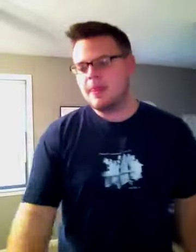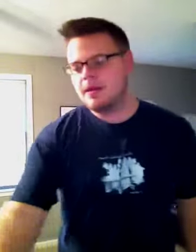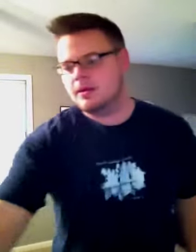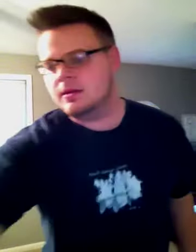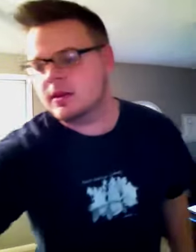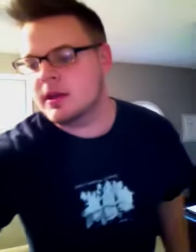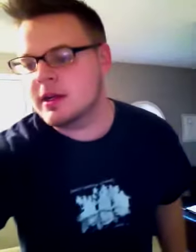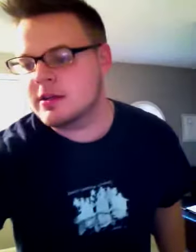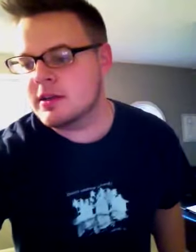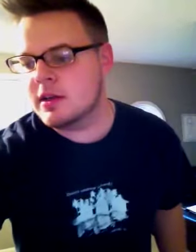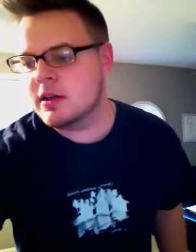The next